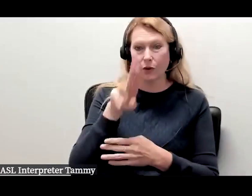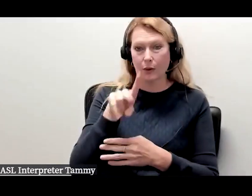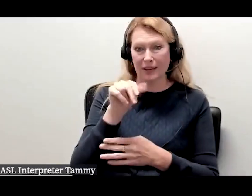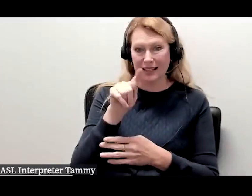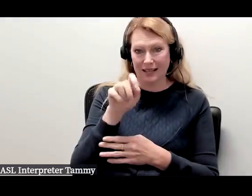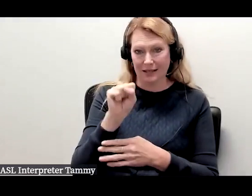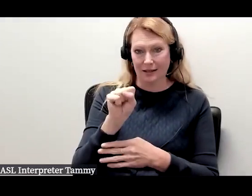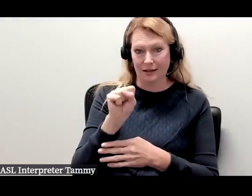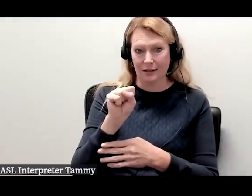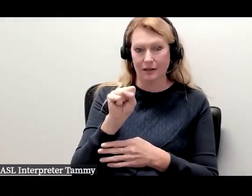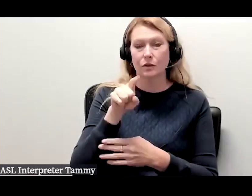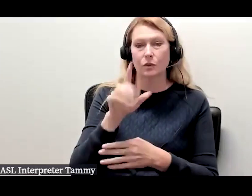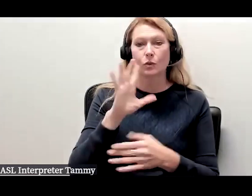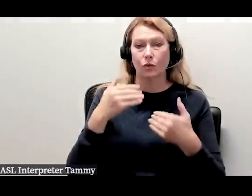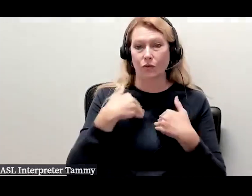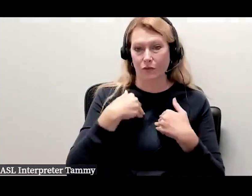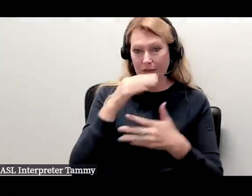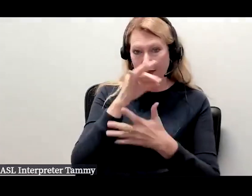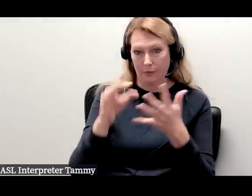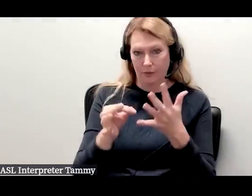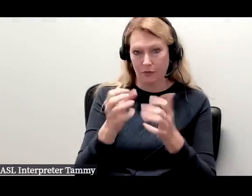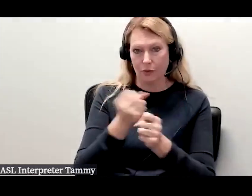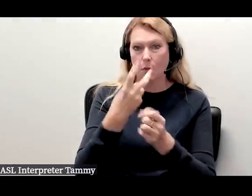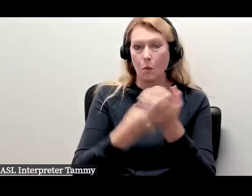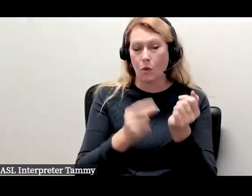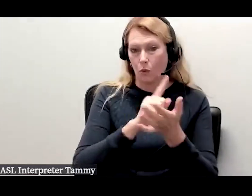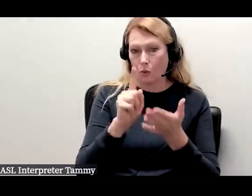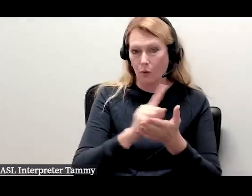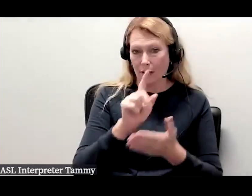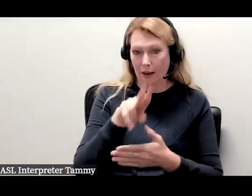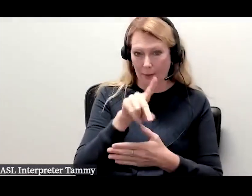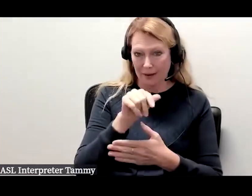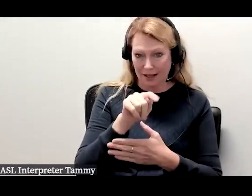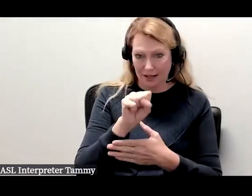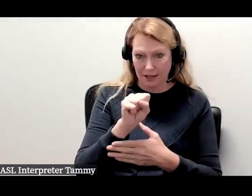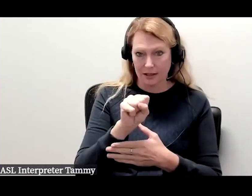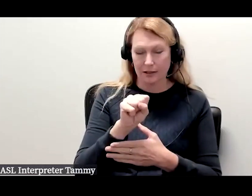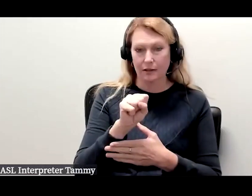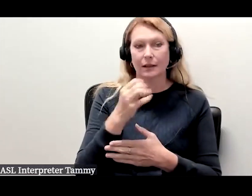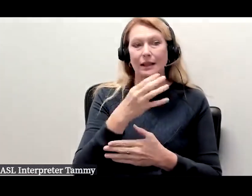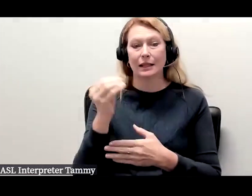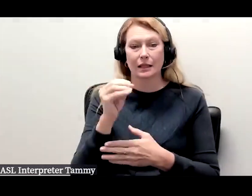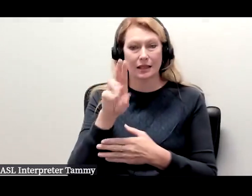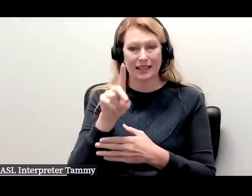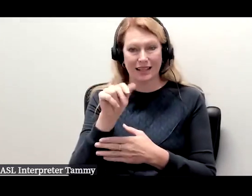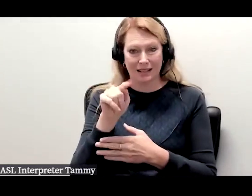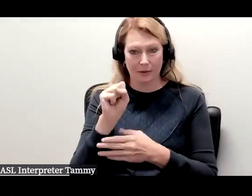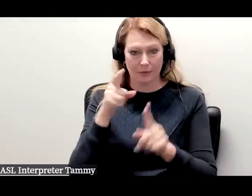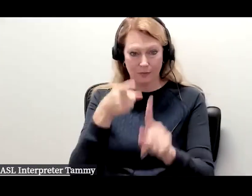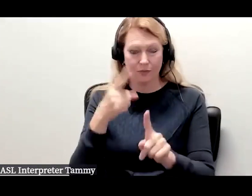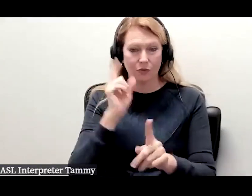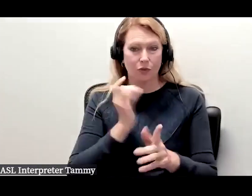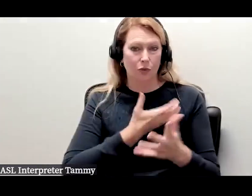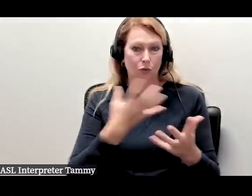button. You will have the option to receive both the weekly updates and/or updates specific to our